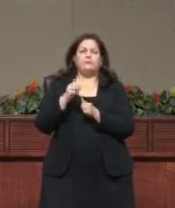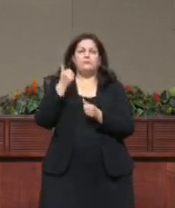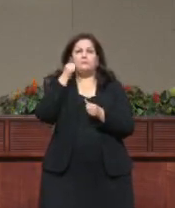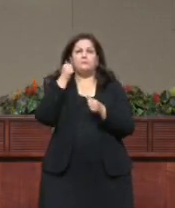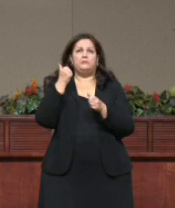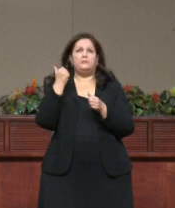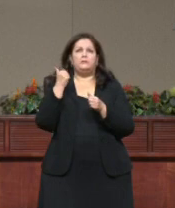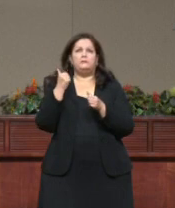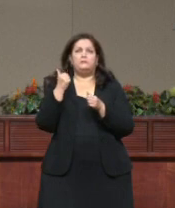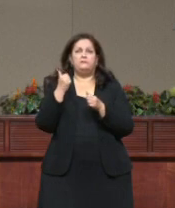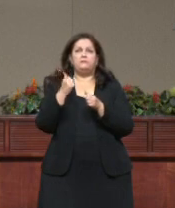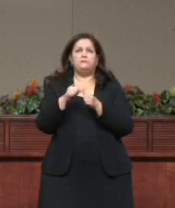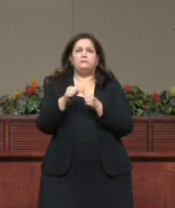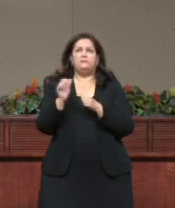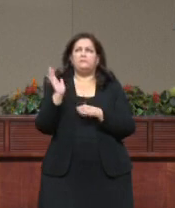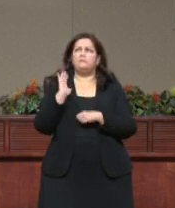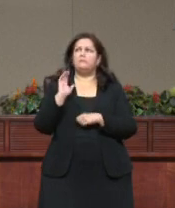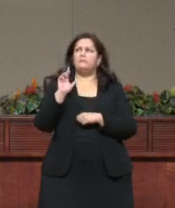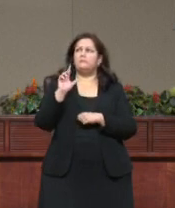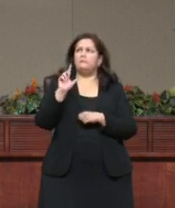to